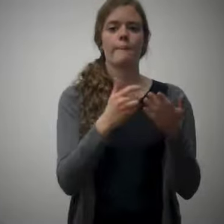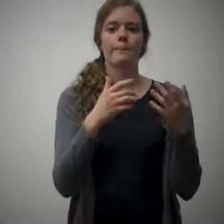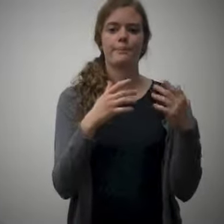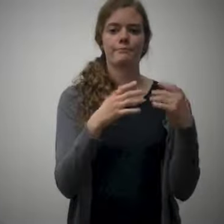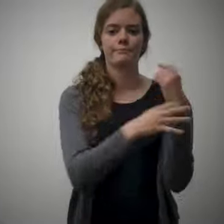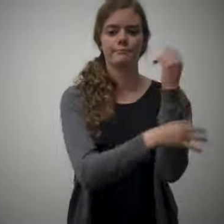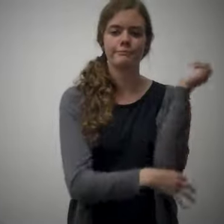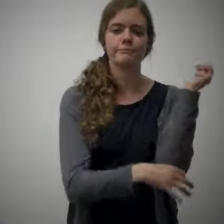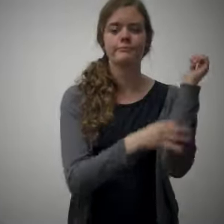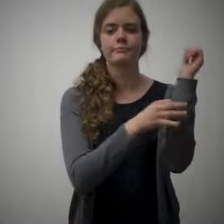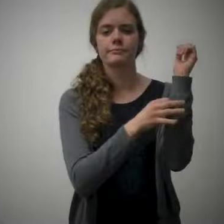effortless and controlled.